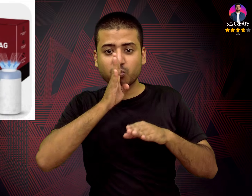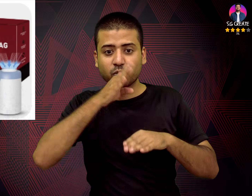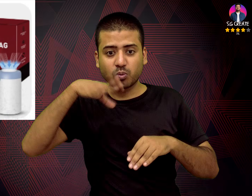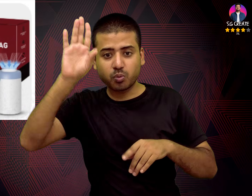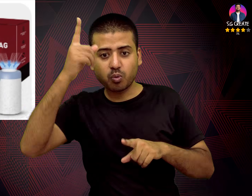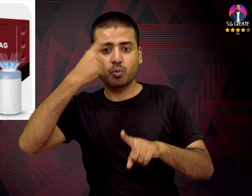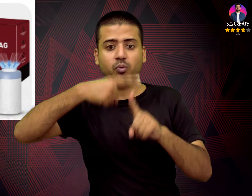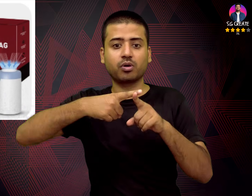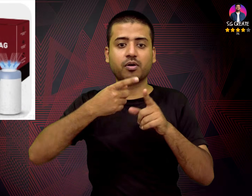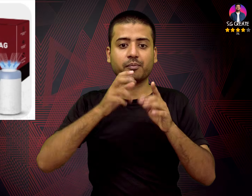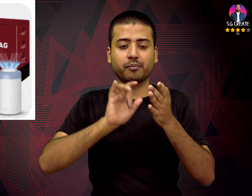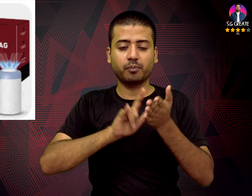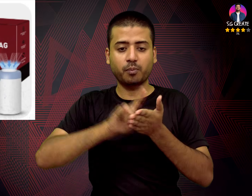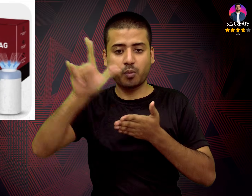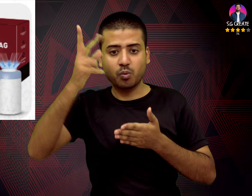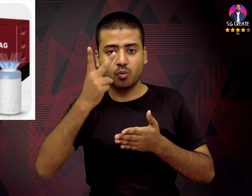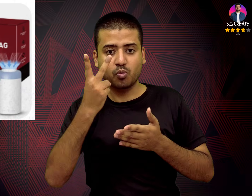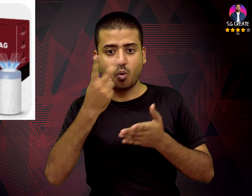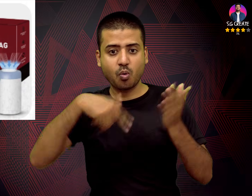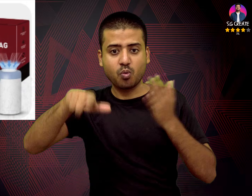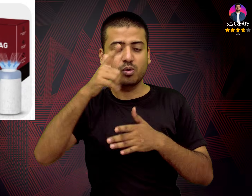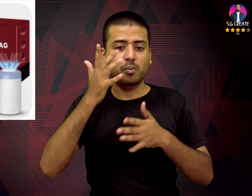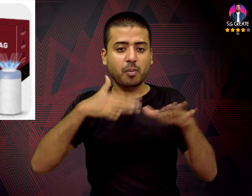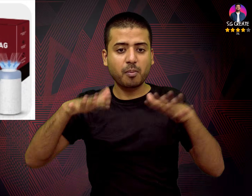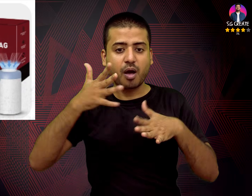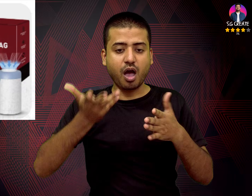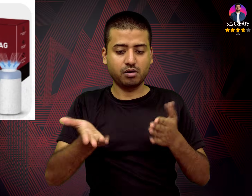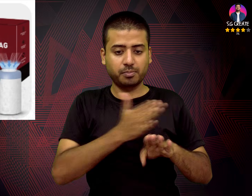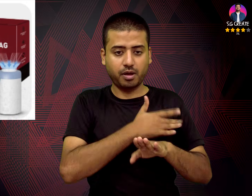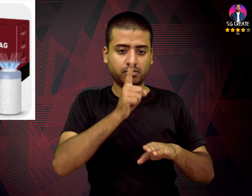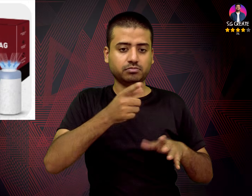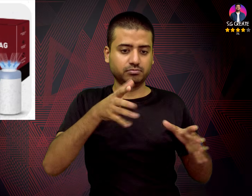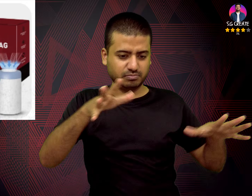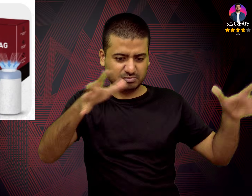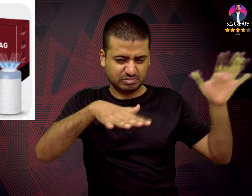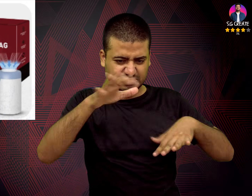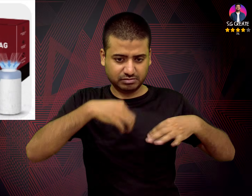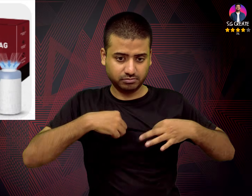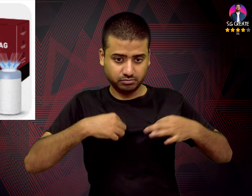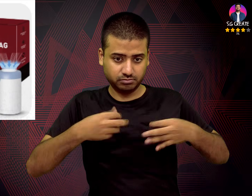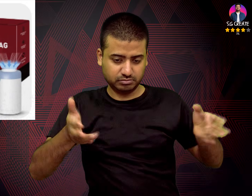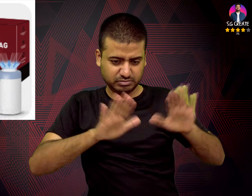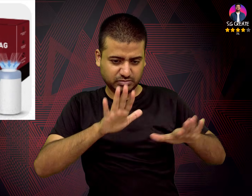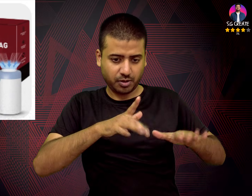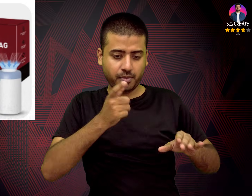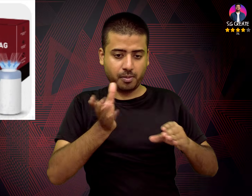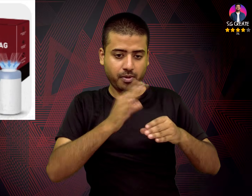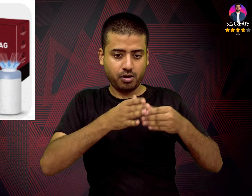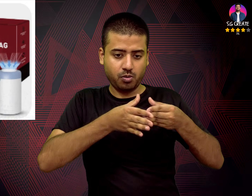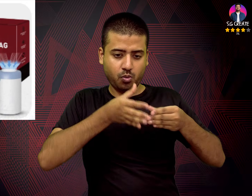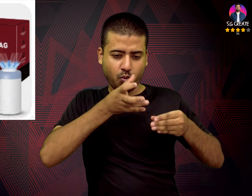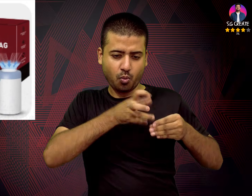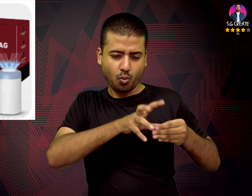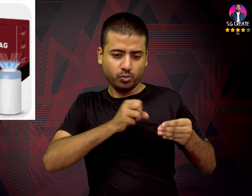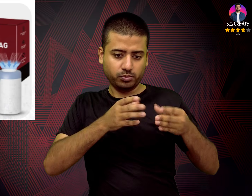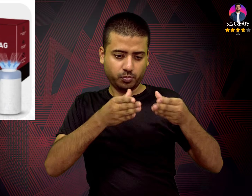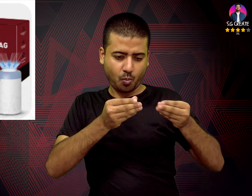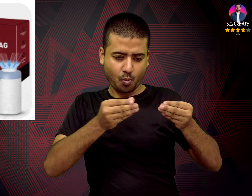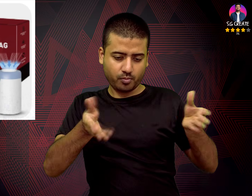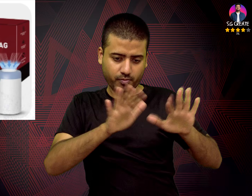are streamlining your adventure, ensuring that you spend less time managing your belongings and more time experiencing the world. Key benefits: